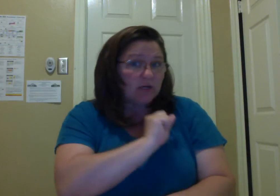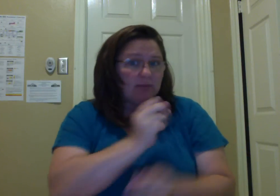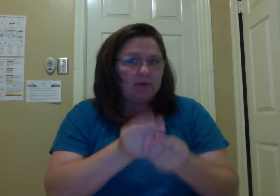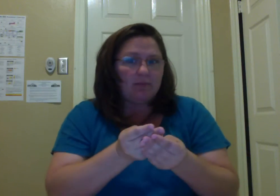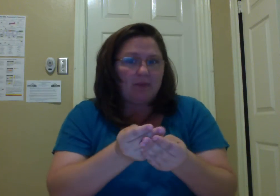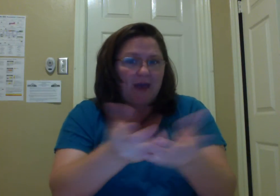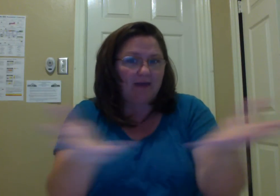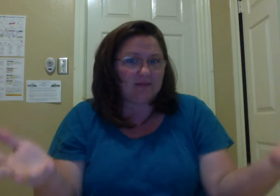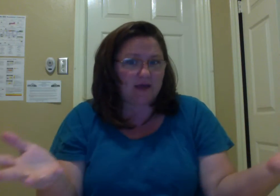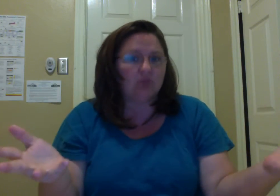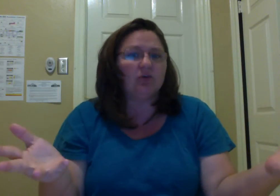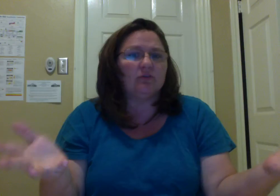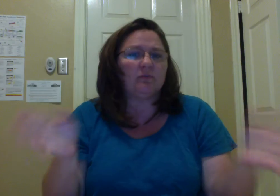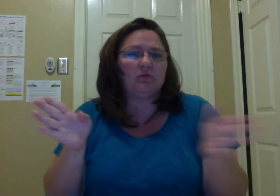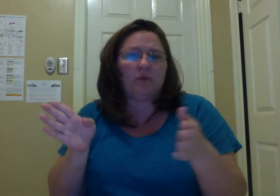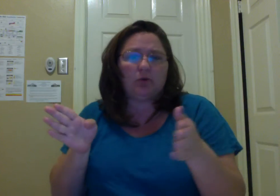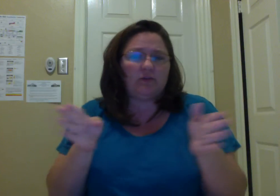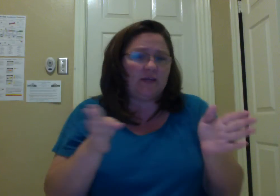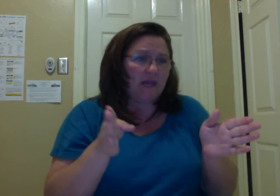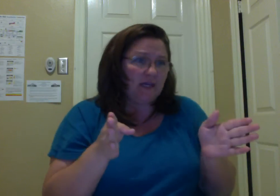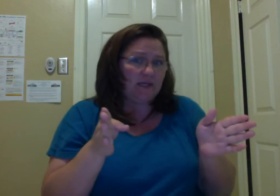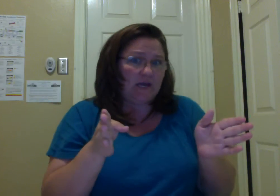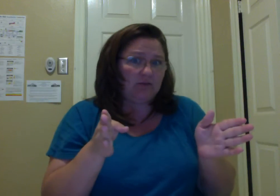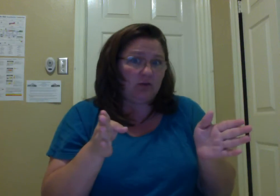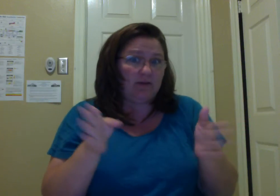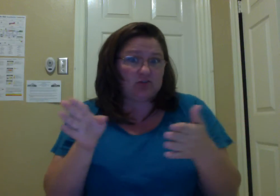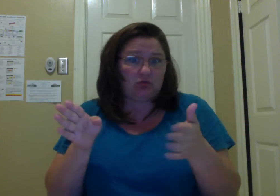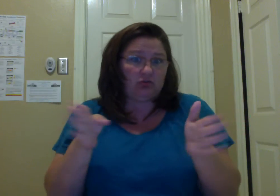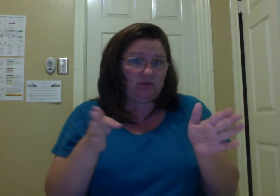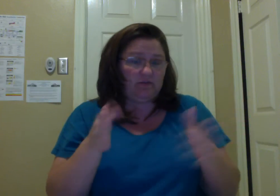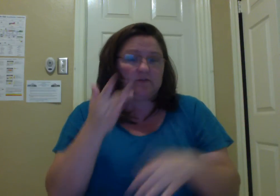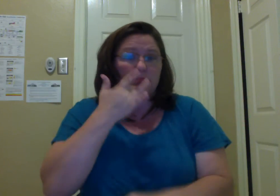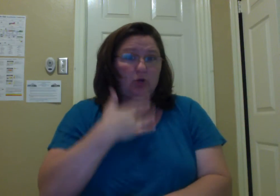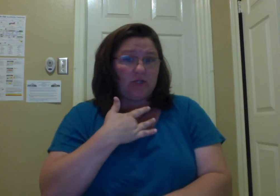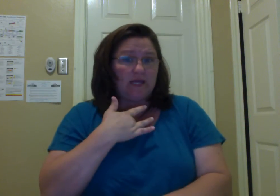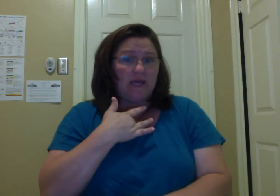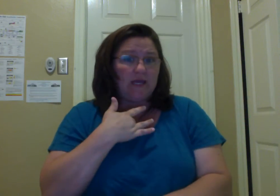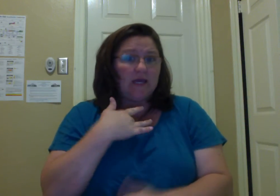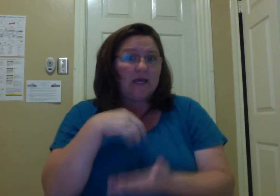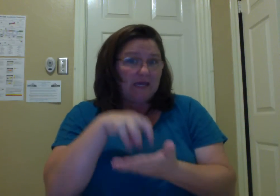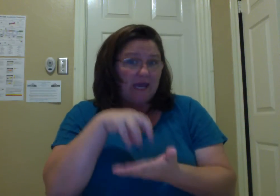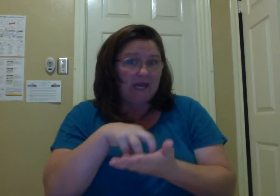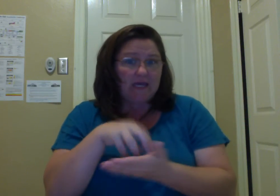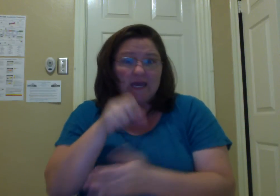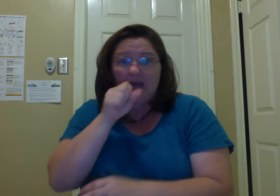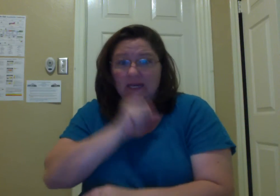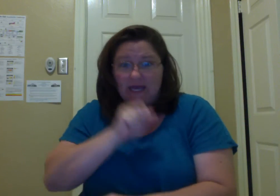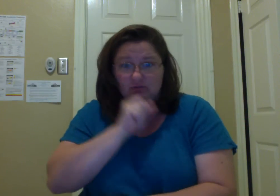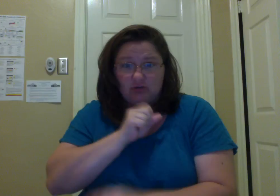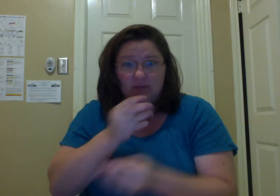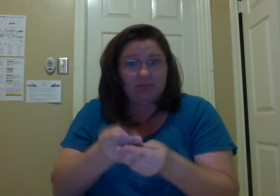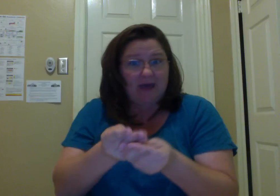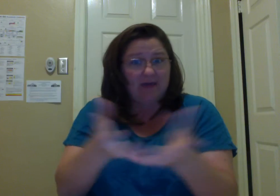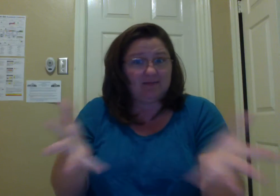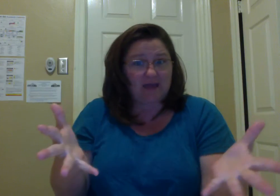cream, pass out. Notice between birthday cake and ice cream, my shoulder shifted. So birthday cake and ice cream, pass